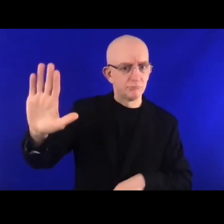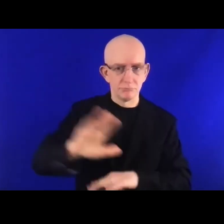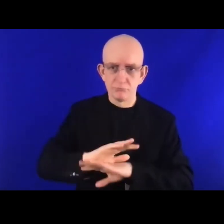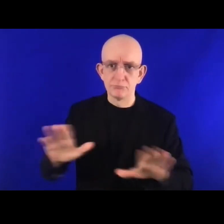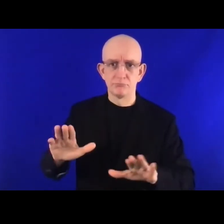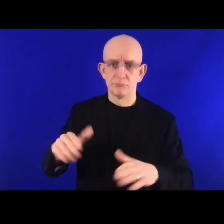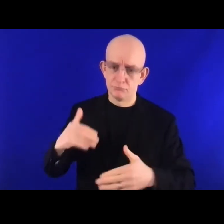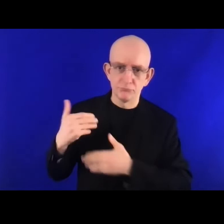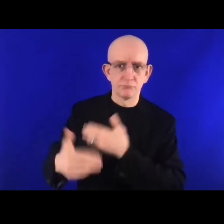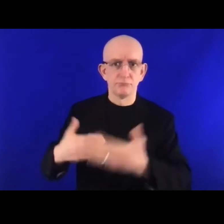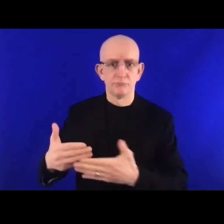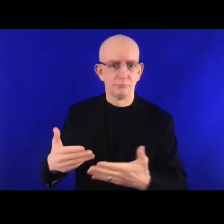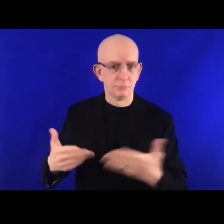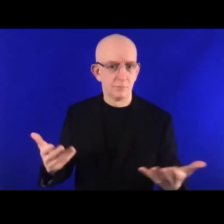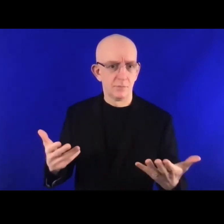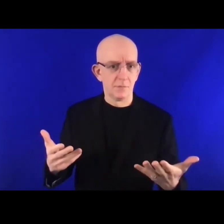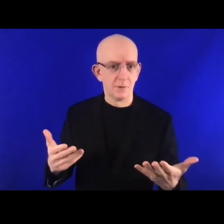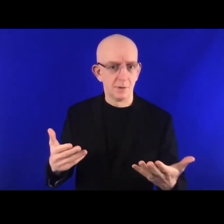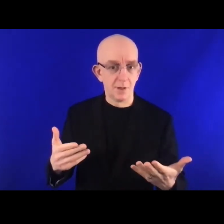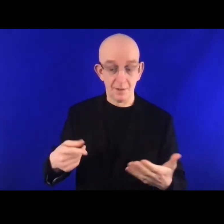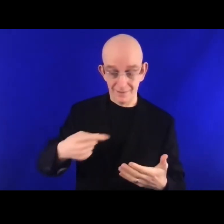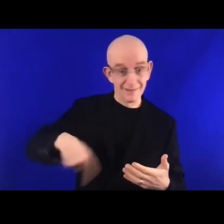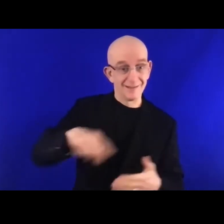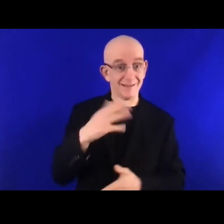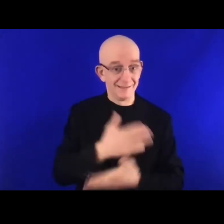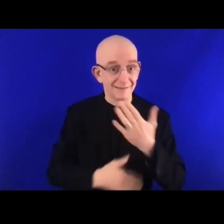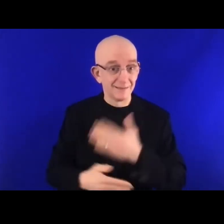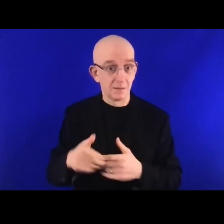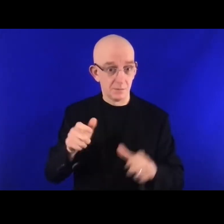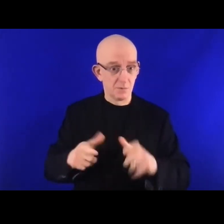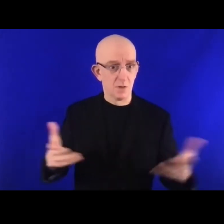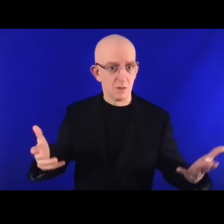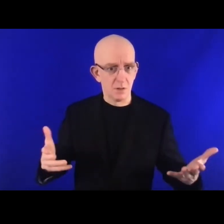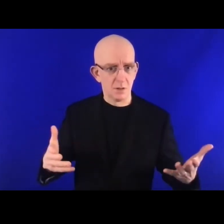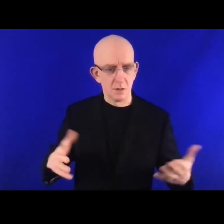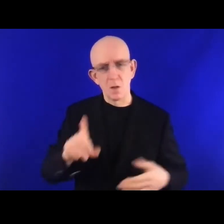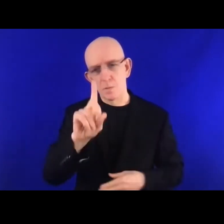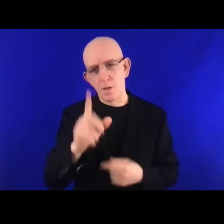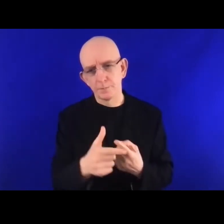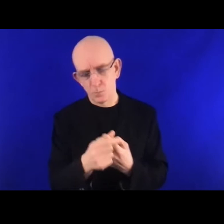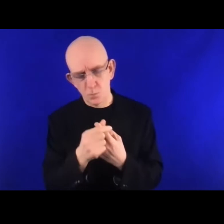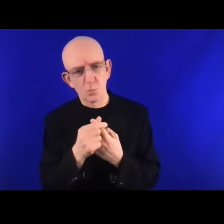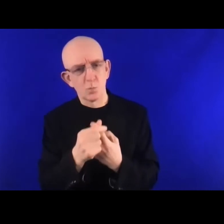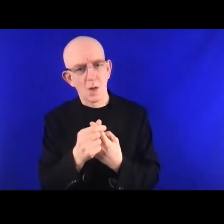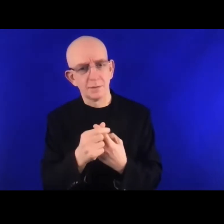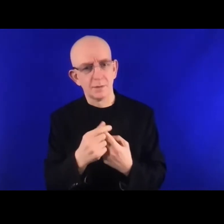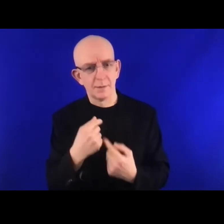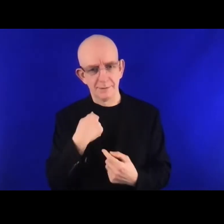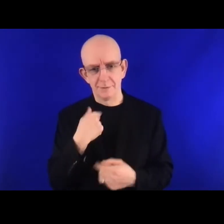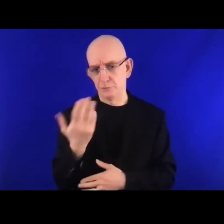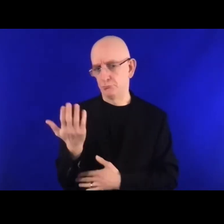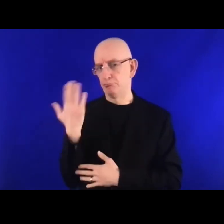people. But one of the things that I faced in sport in my whole career, one of the things that